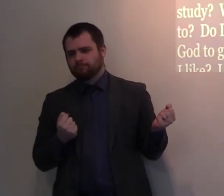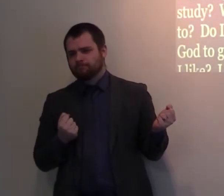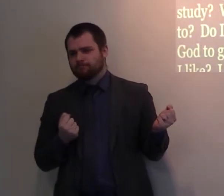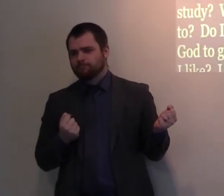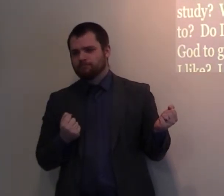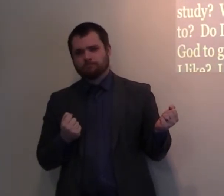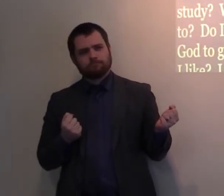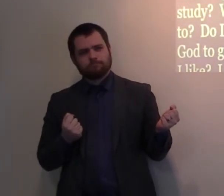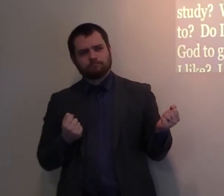What should I study?